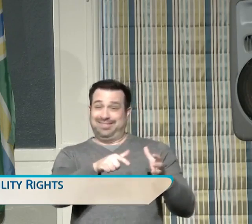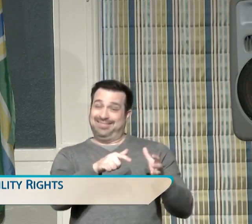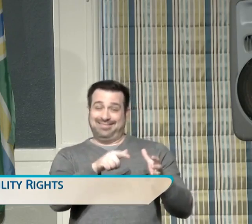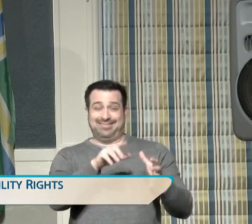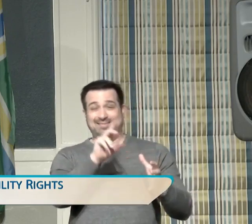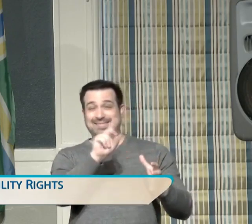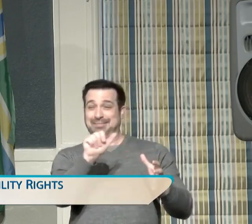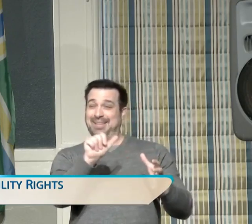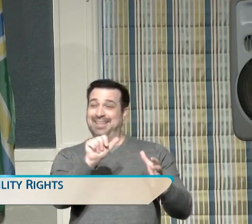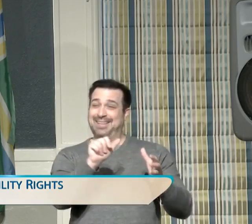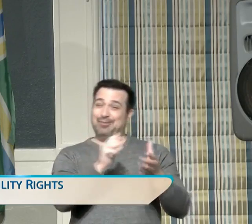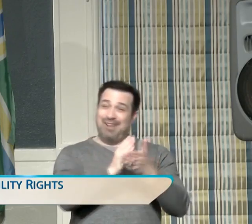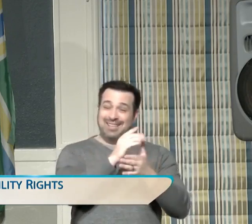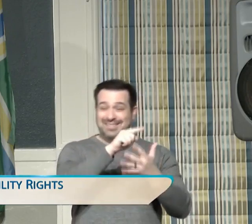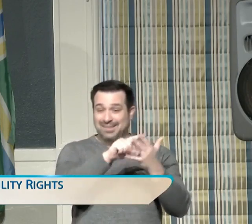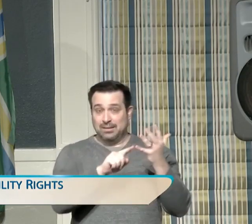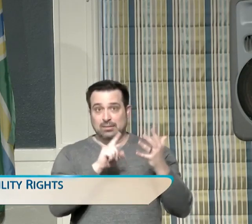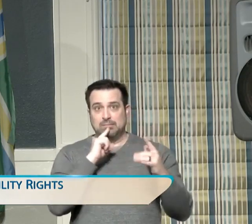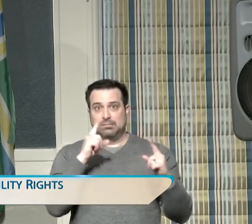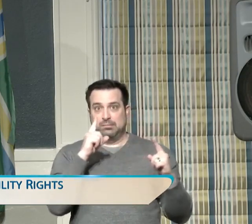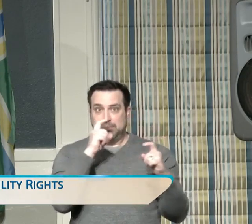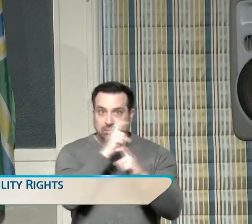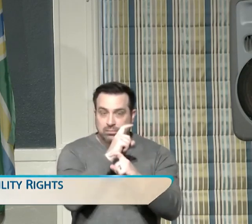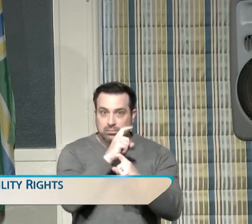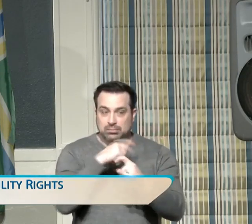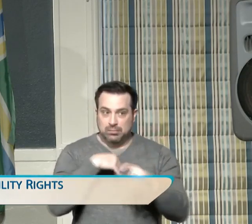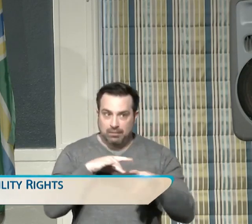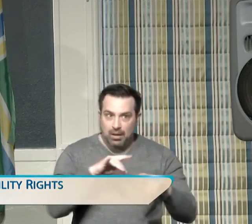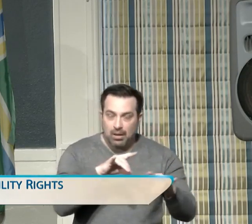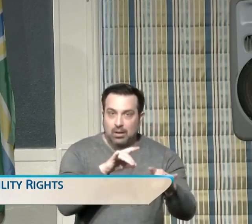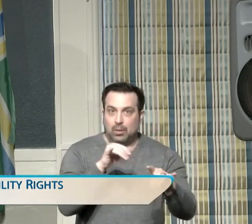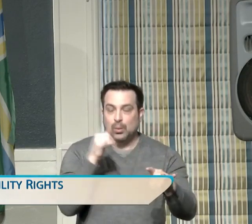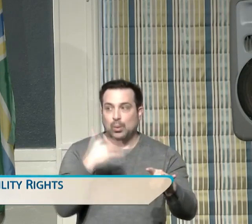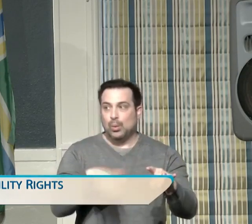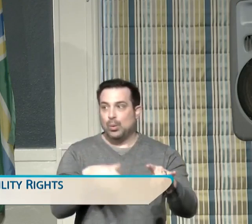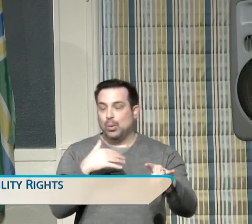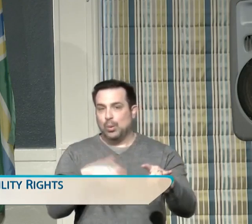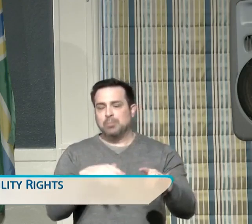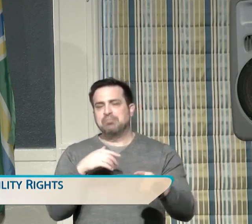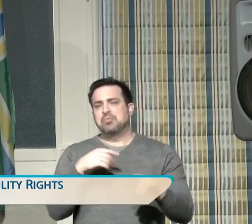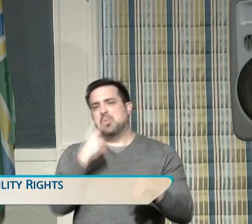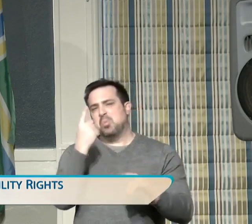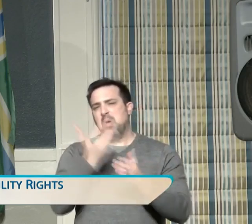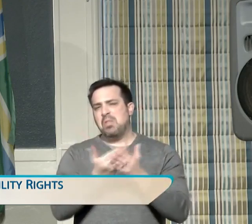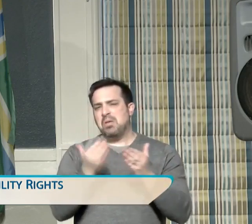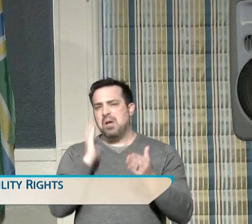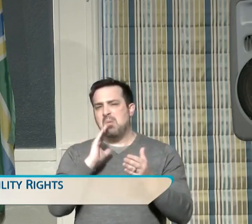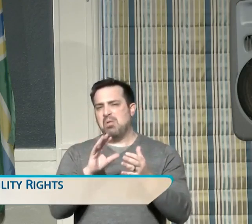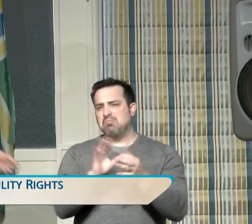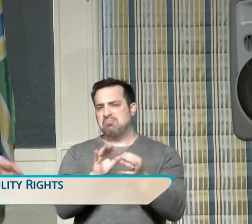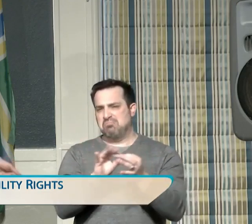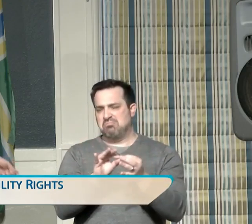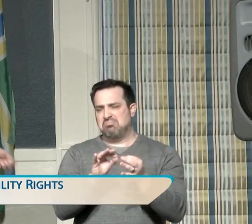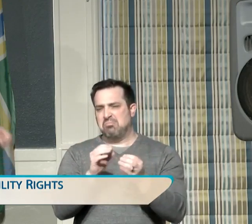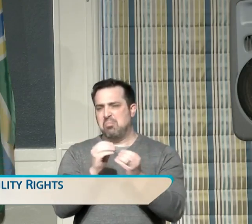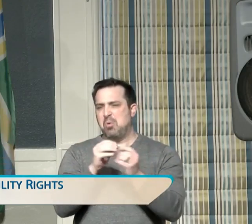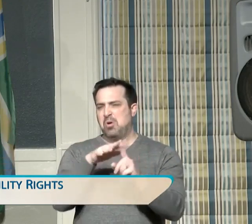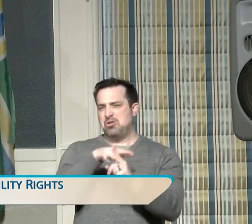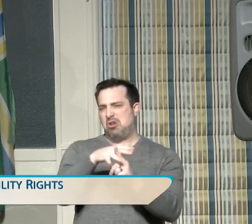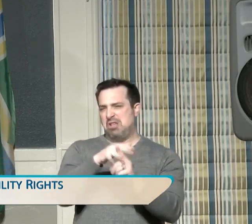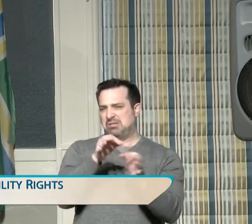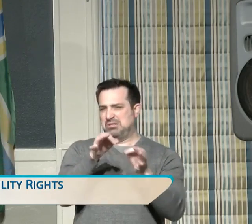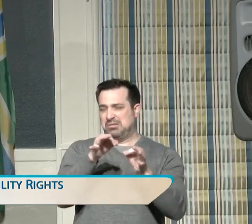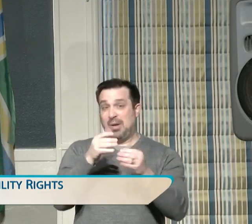out. And what I'm going to talk about a little bit is some context for that. So I'm going to take us even